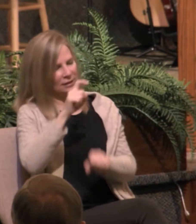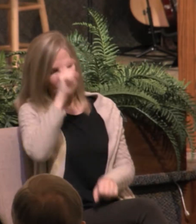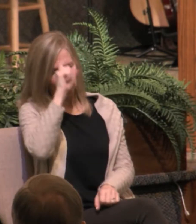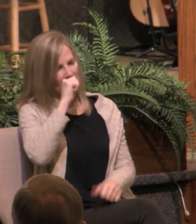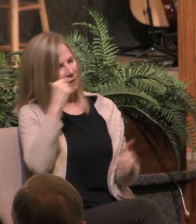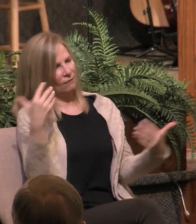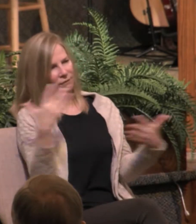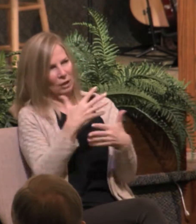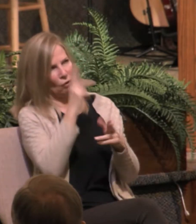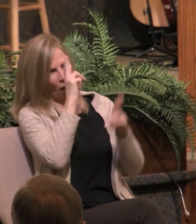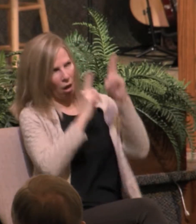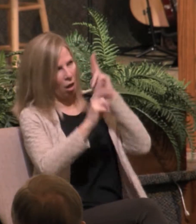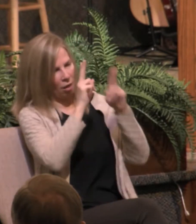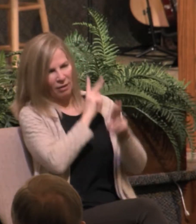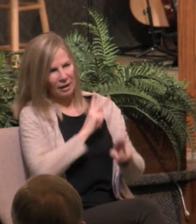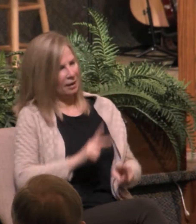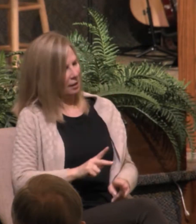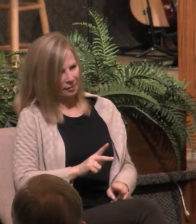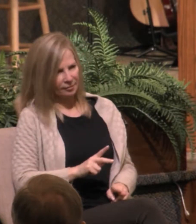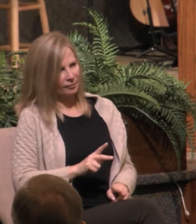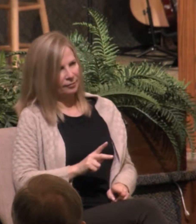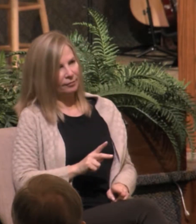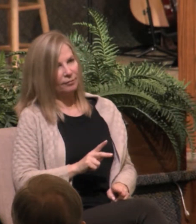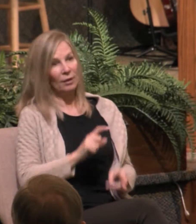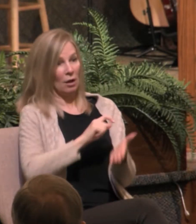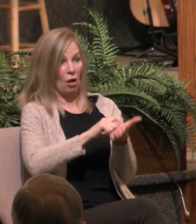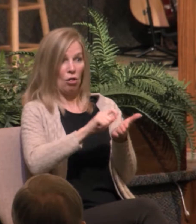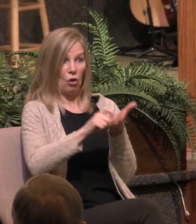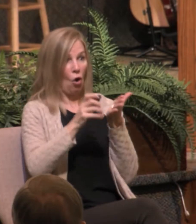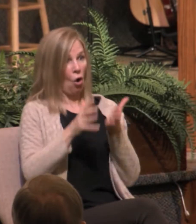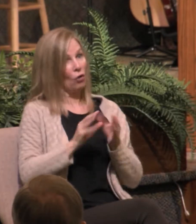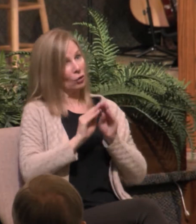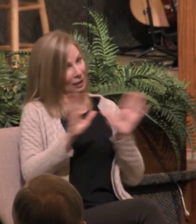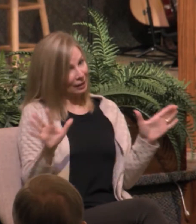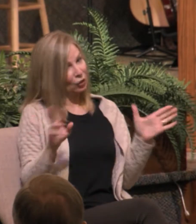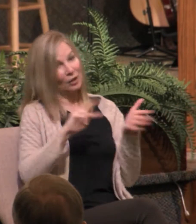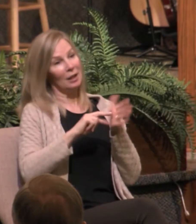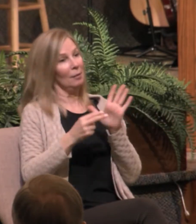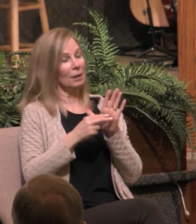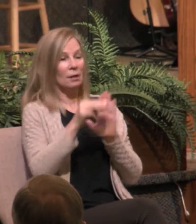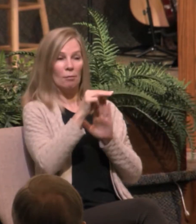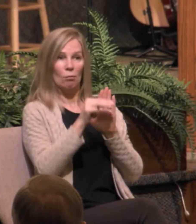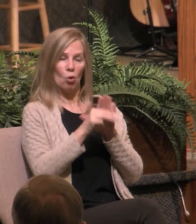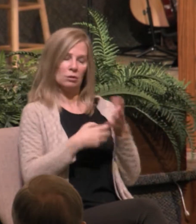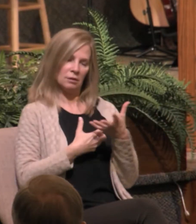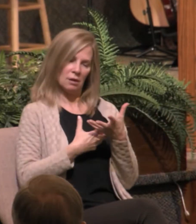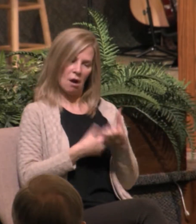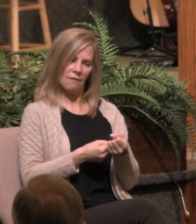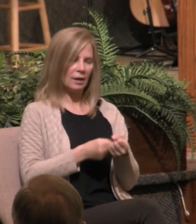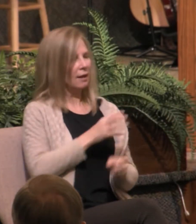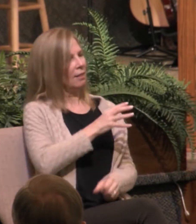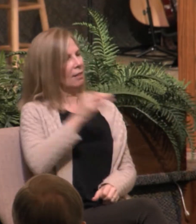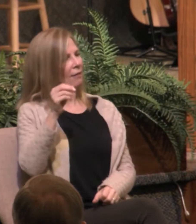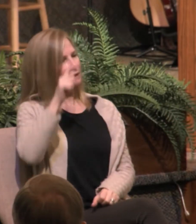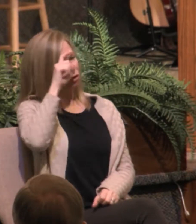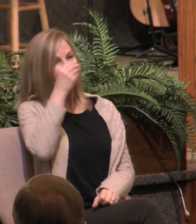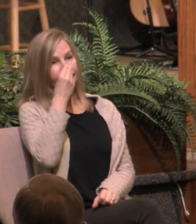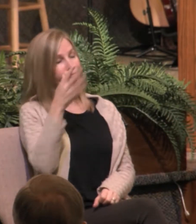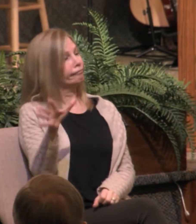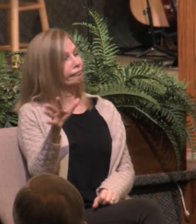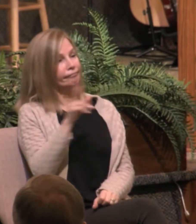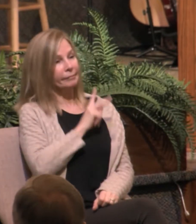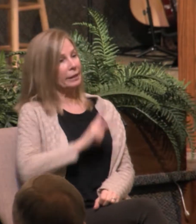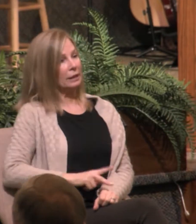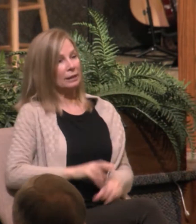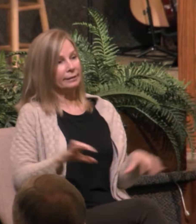king. I think the author is clearly talking about a time when Moses confidently left Egypt and he didn't care what Pharaoh could do to